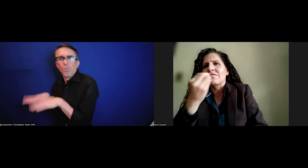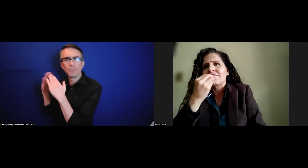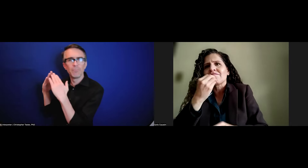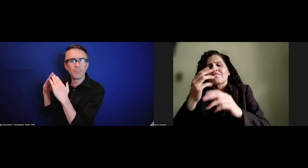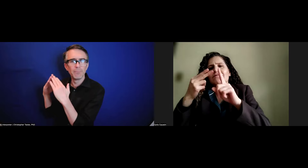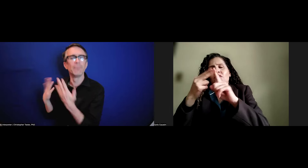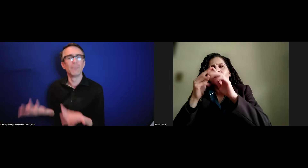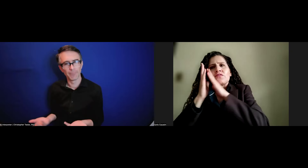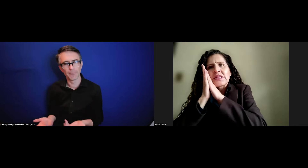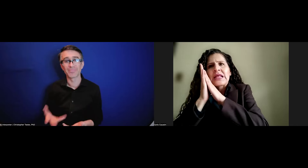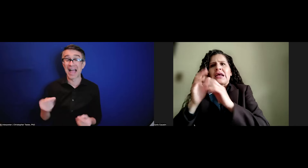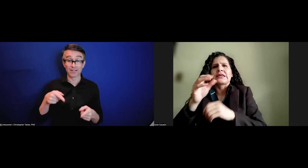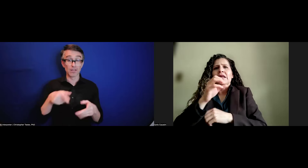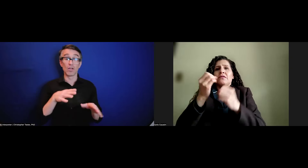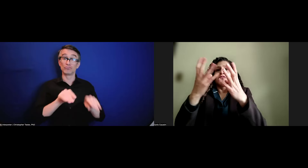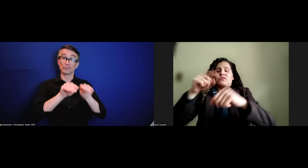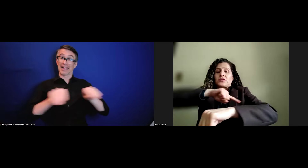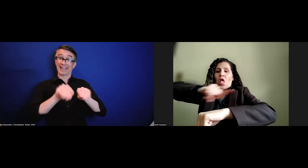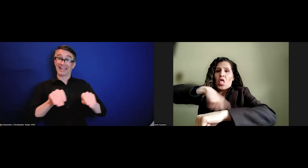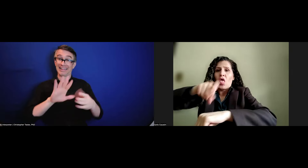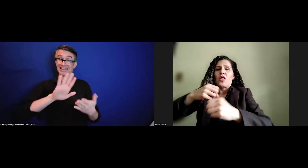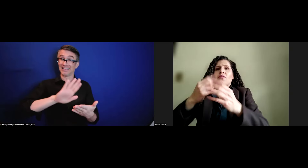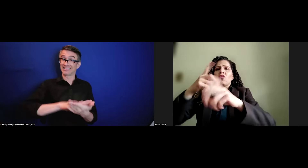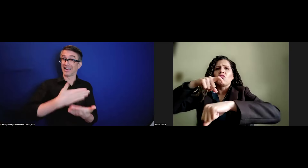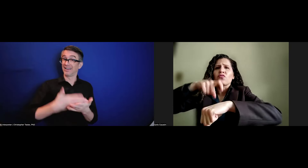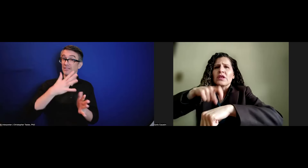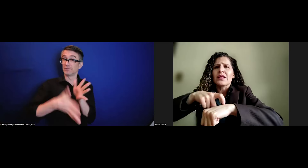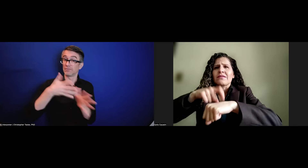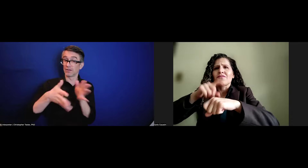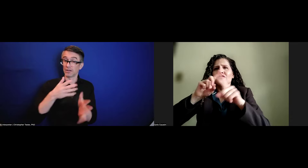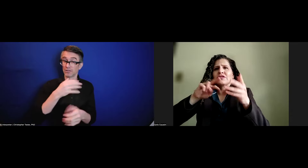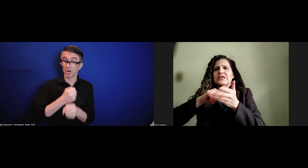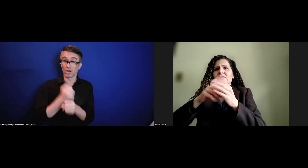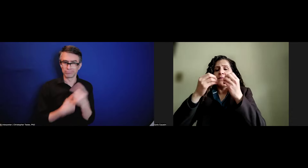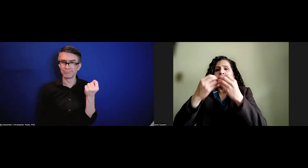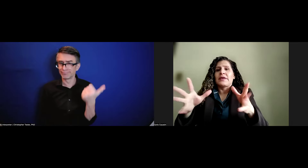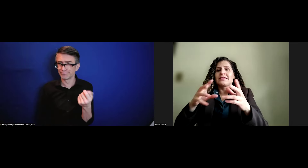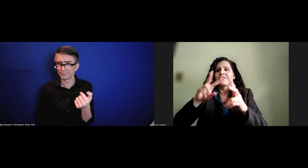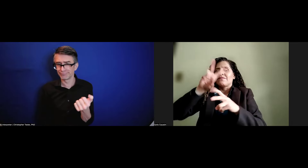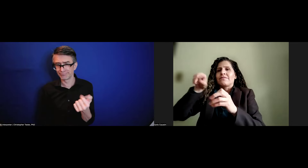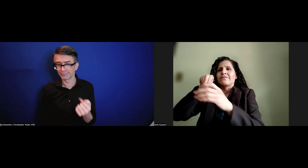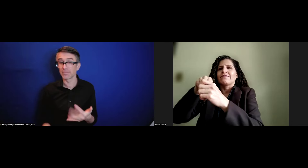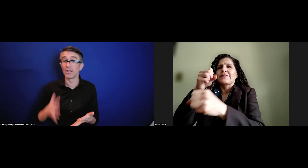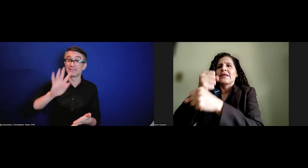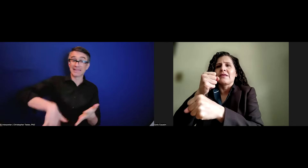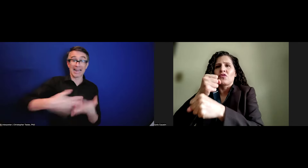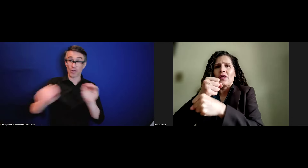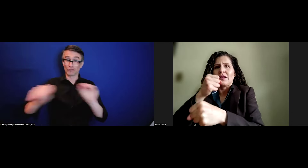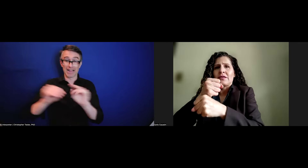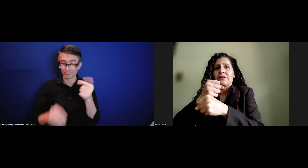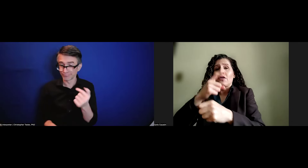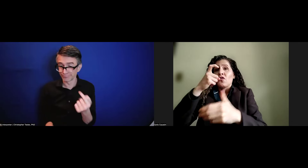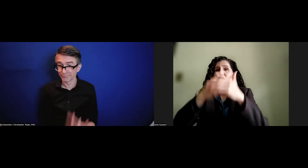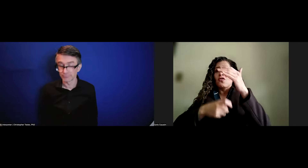en lugares alejados, provincias, tienen que viajar horas de horas para llegar a un centro de Adequate salud, care.